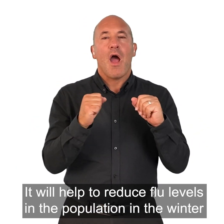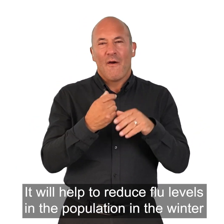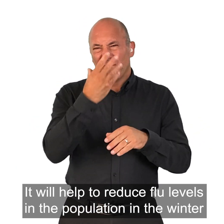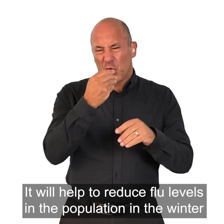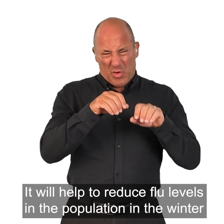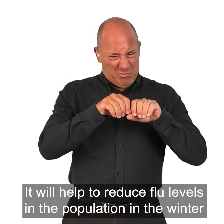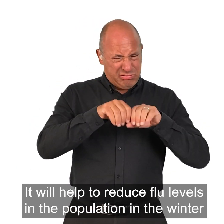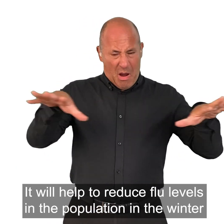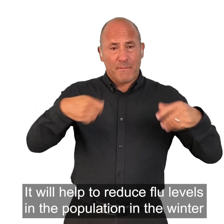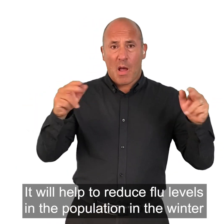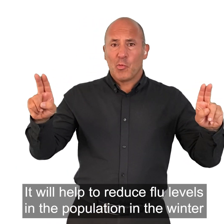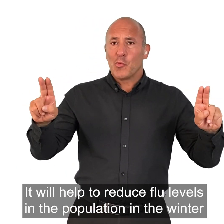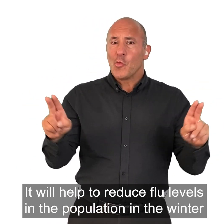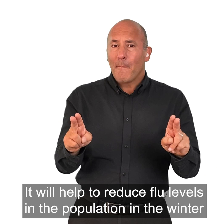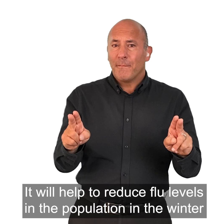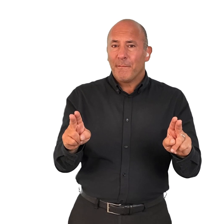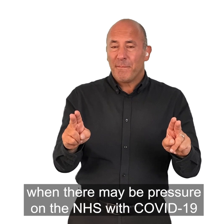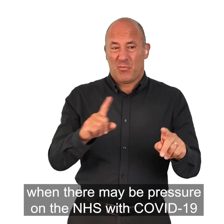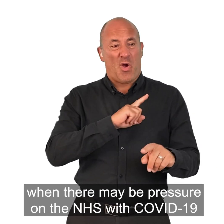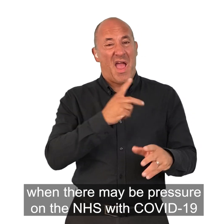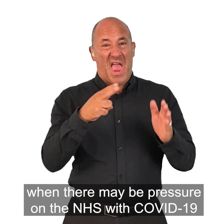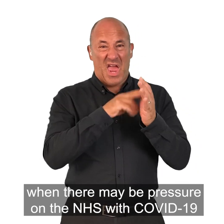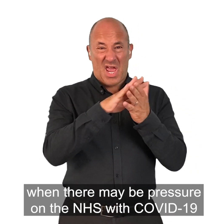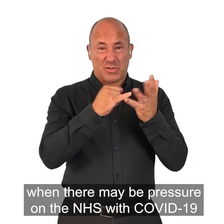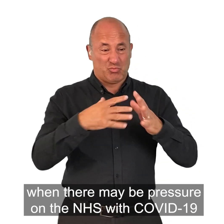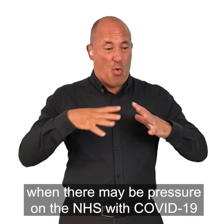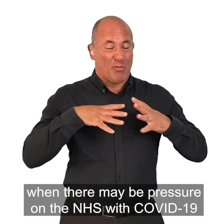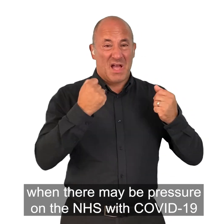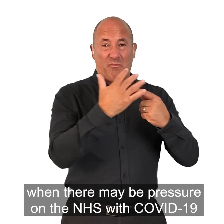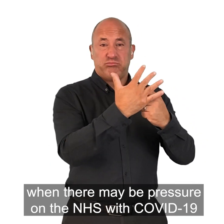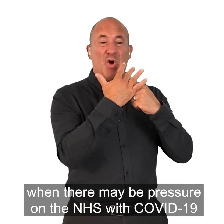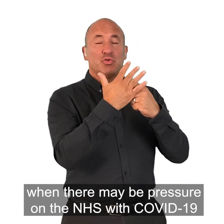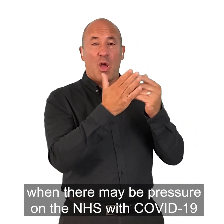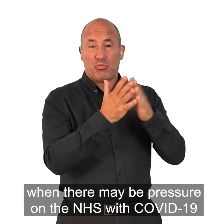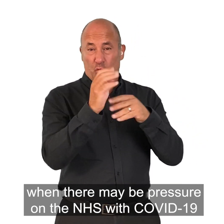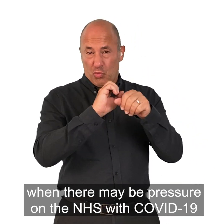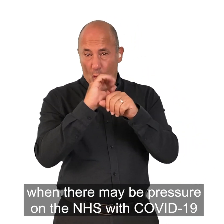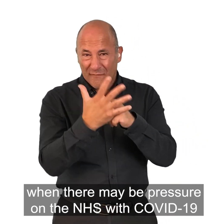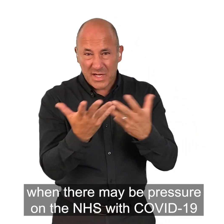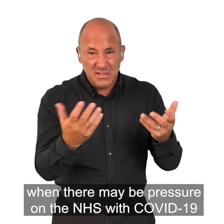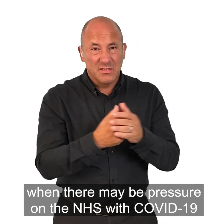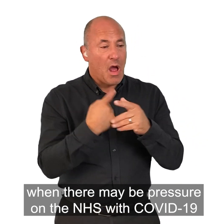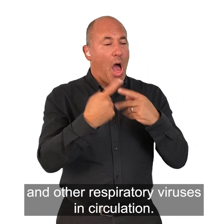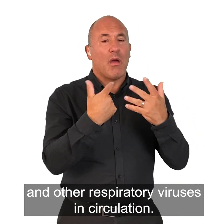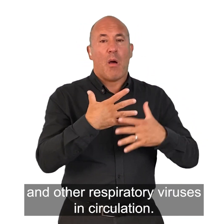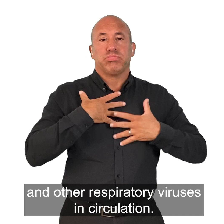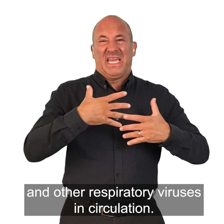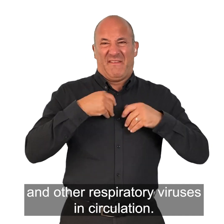in the population in the winter, when there may be pressure on the NHS with COVID-19 and other respiratory viruses